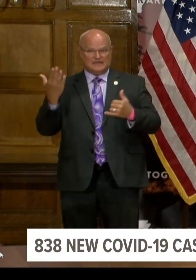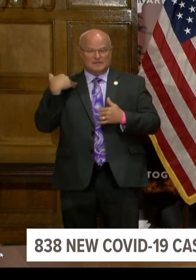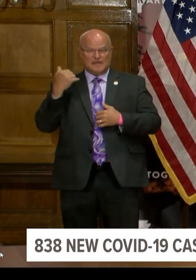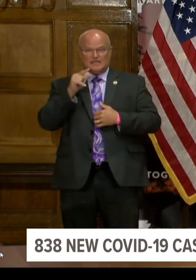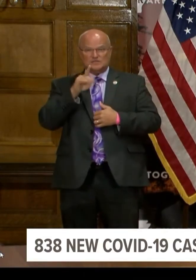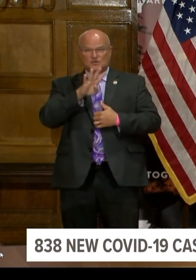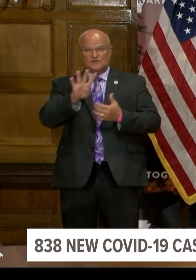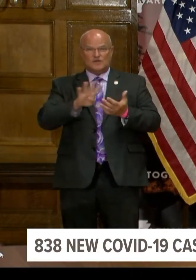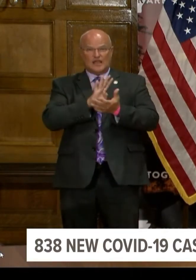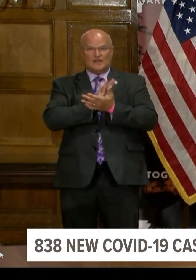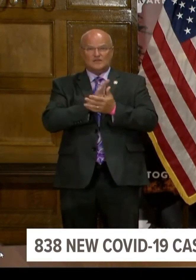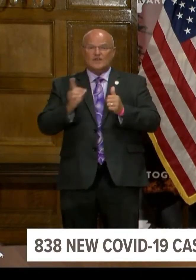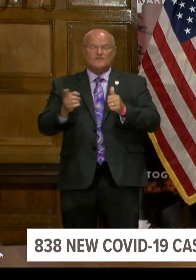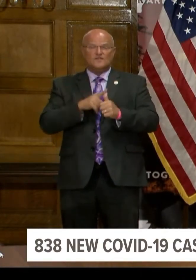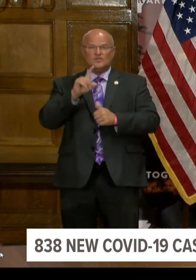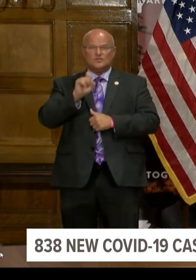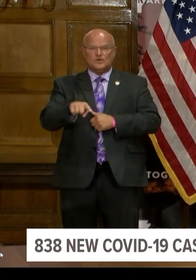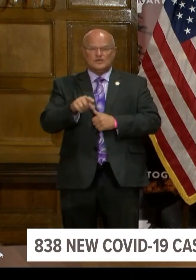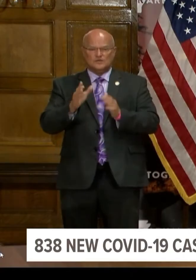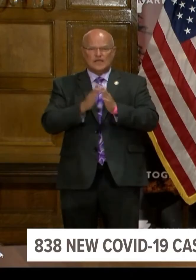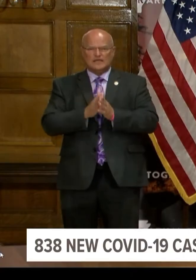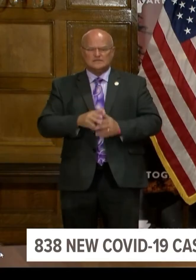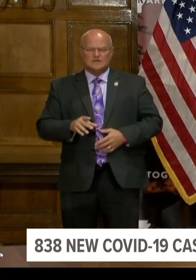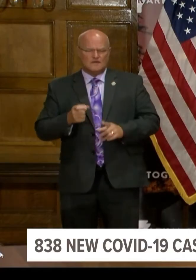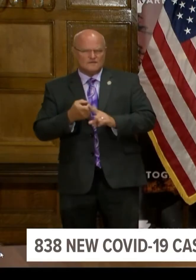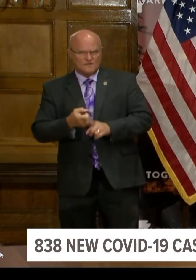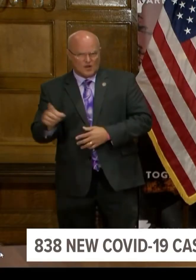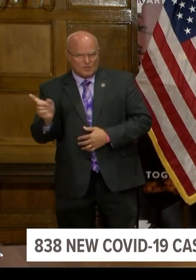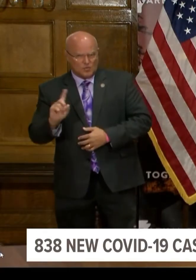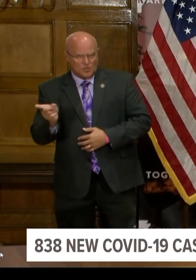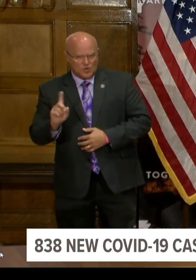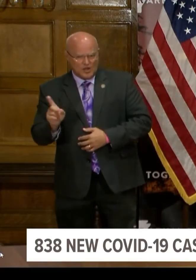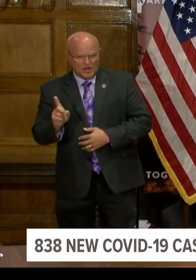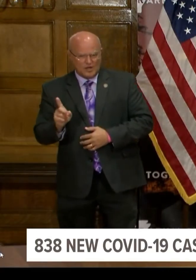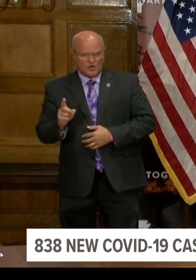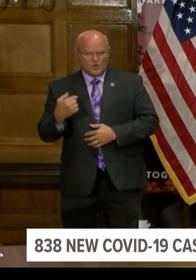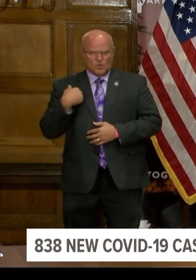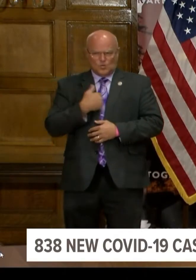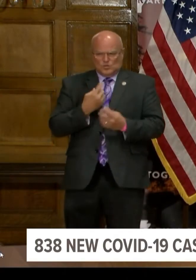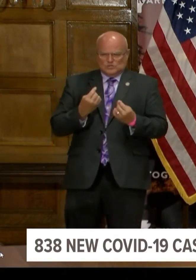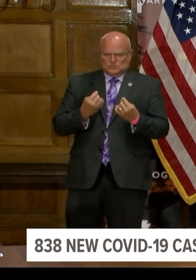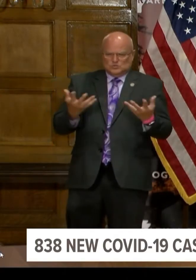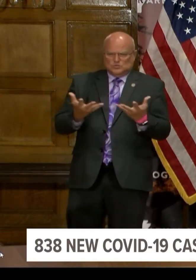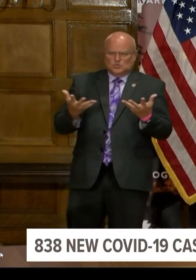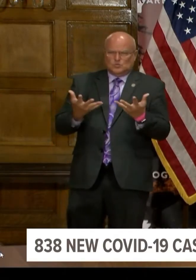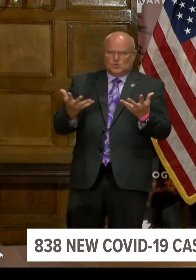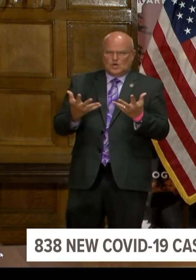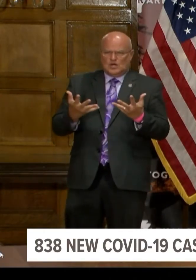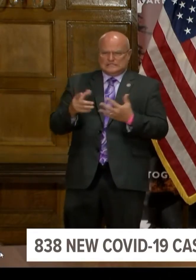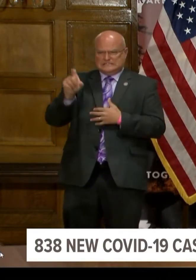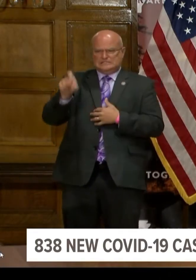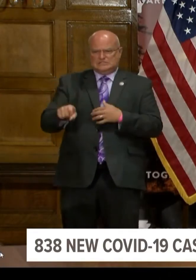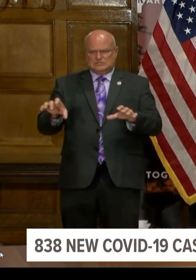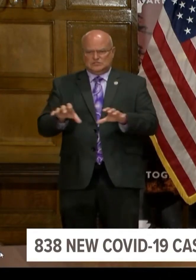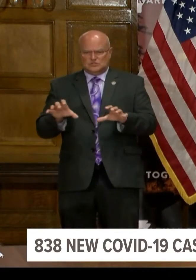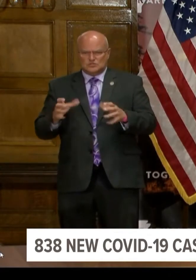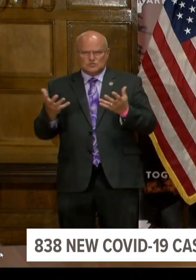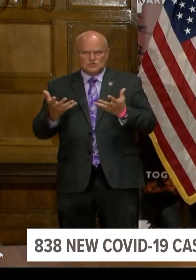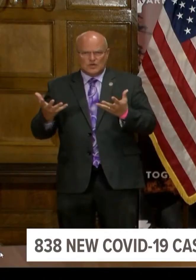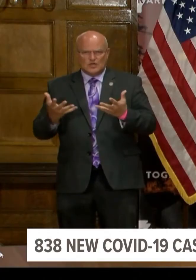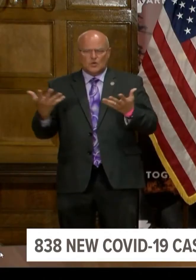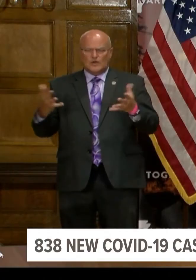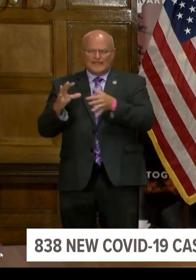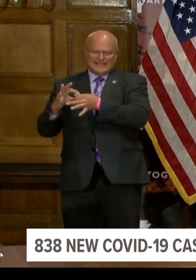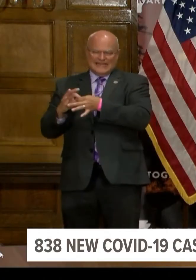24 hours, that's the first question we ask. Where's it coming from? What more can we do? What should we do? What's the connection